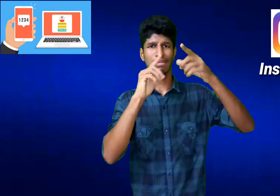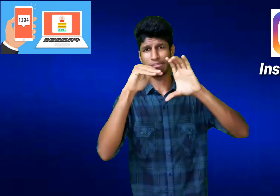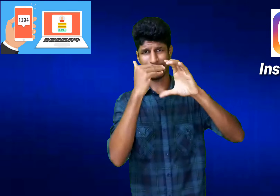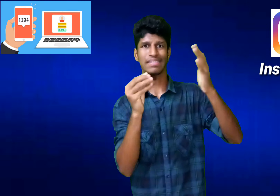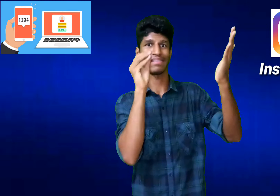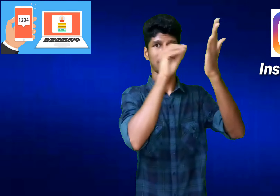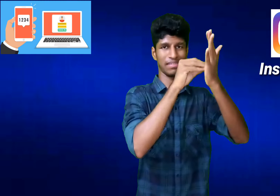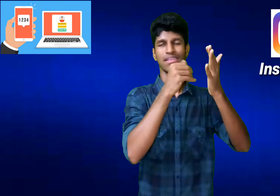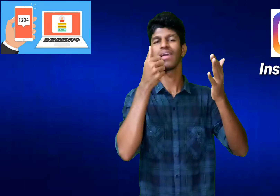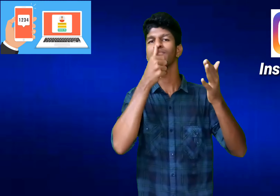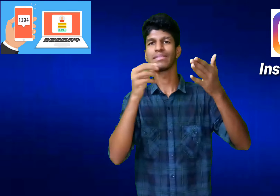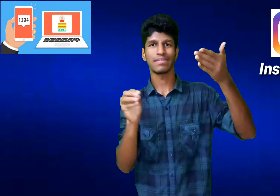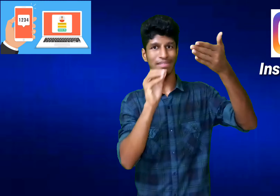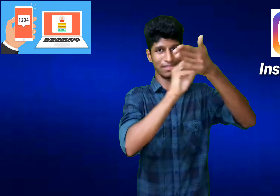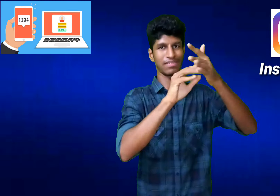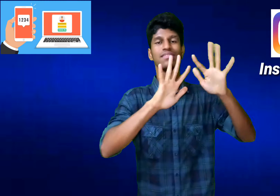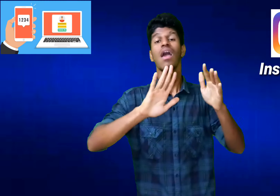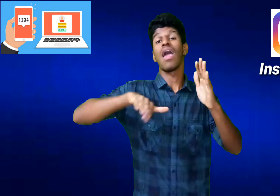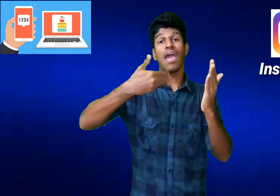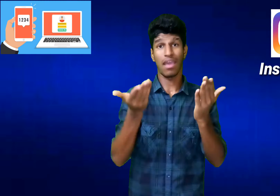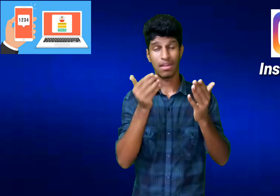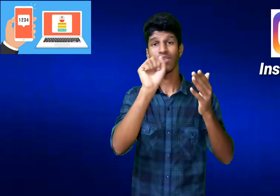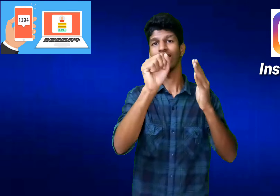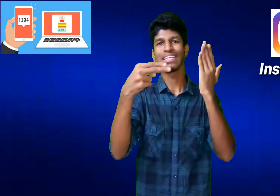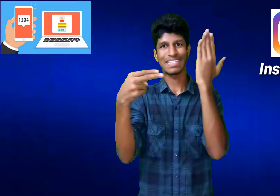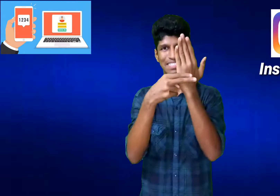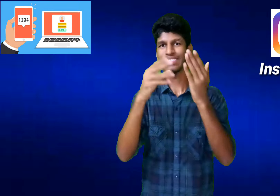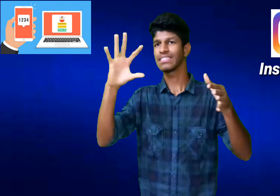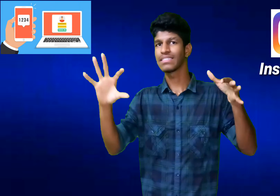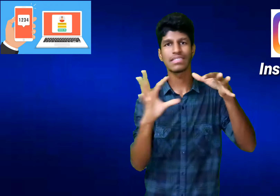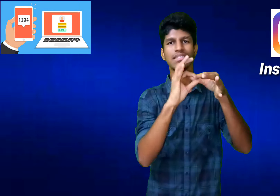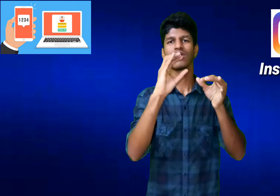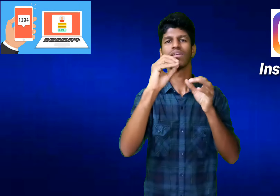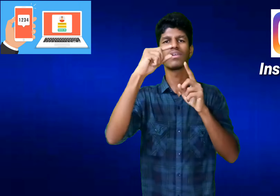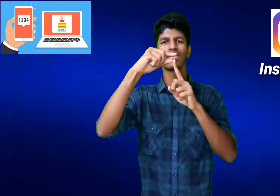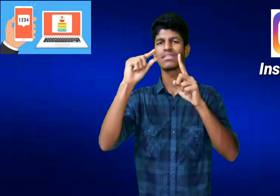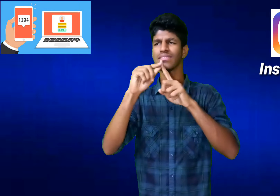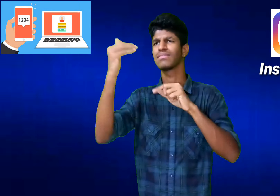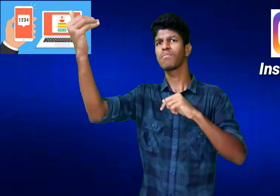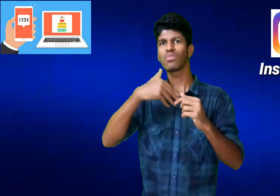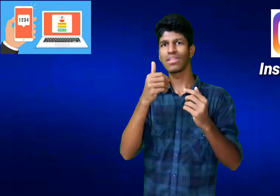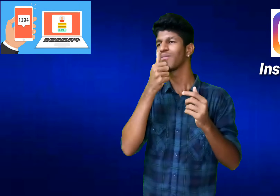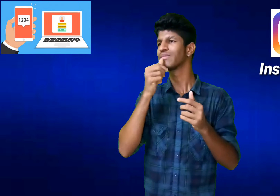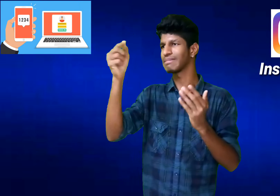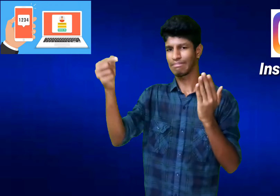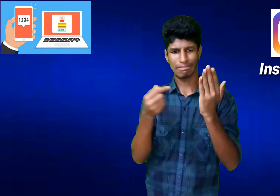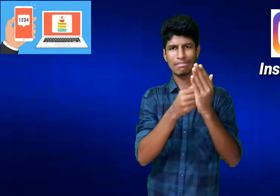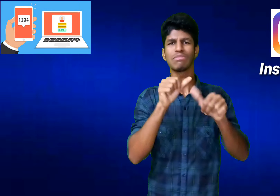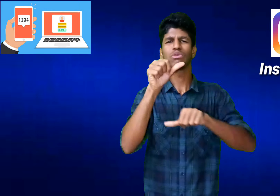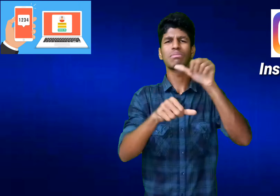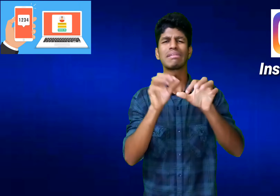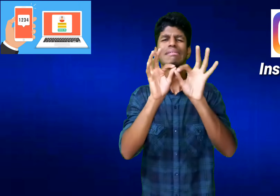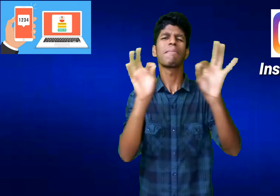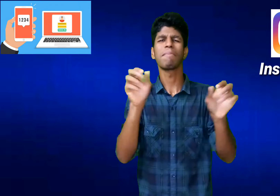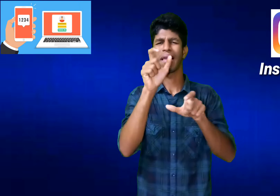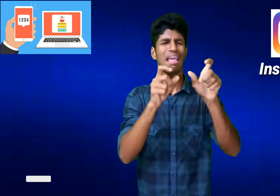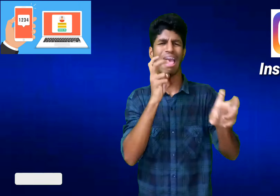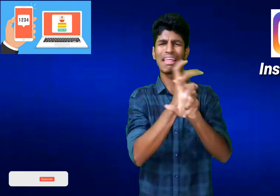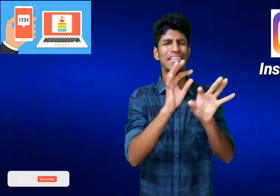but i can't control the pain if you're sticking by my side maybe we could be okay okay okay maybe you could be the change i